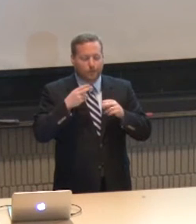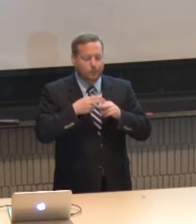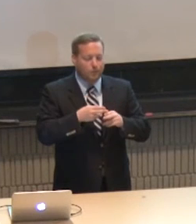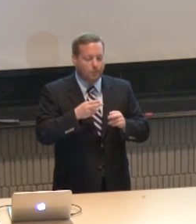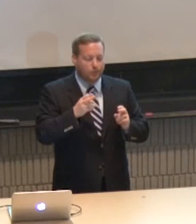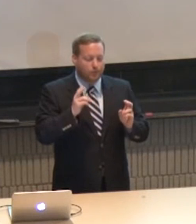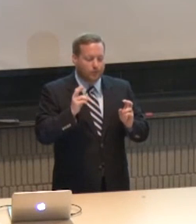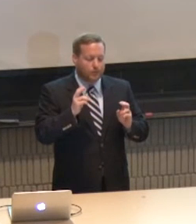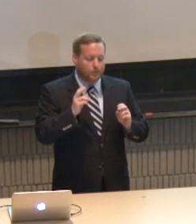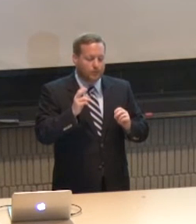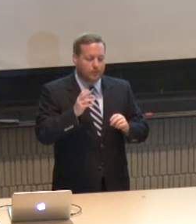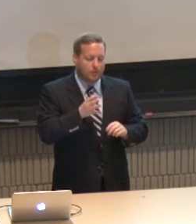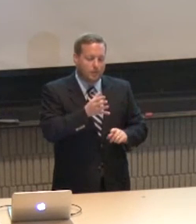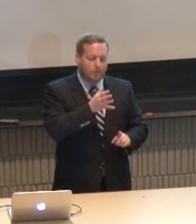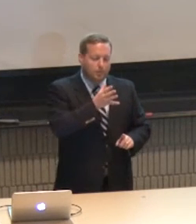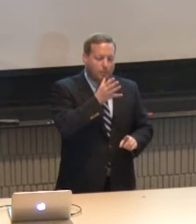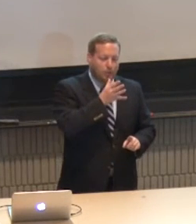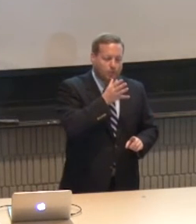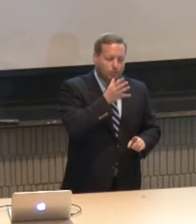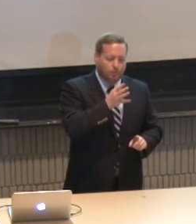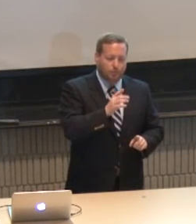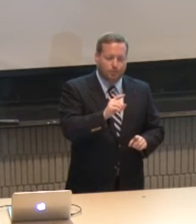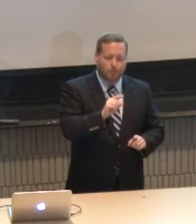if the focus is put on